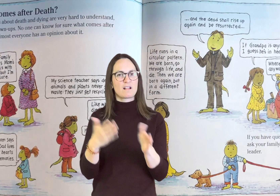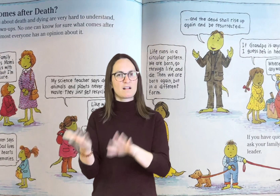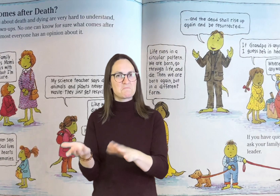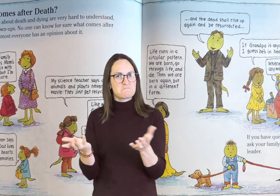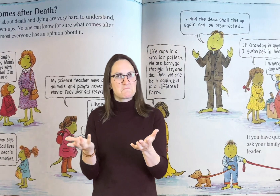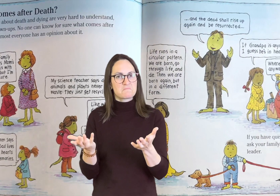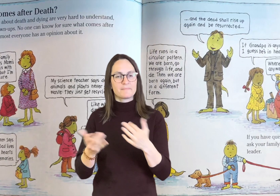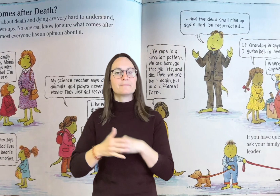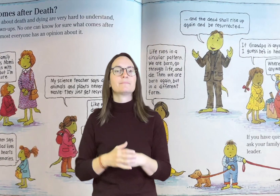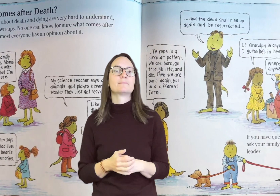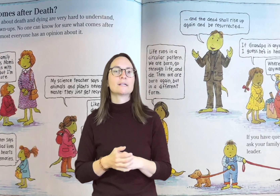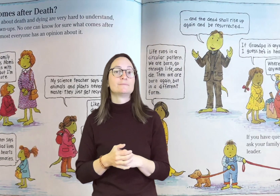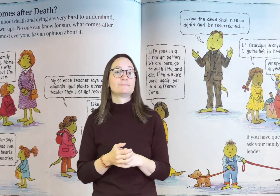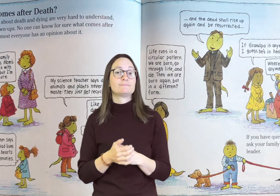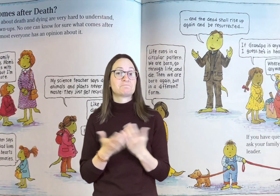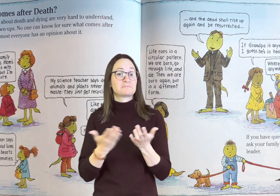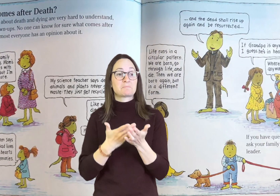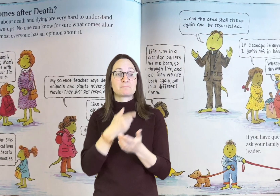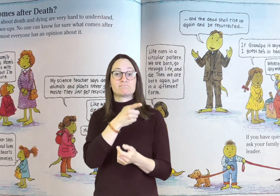What comes after death?